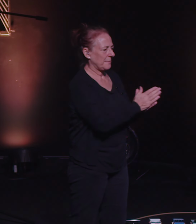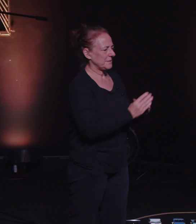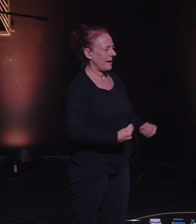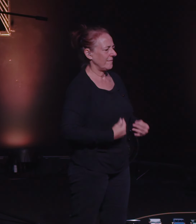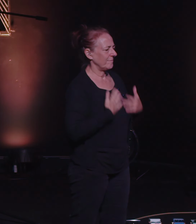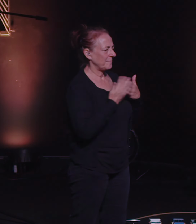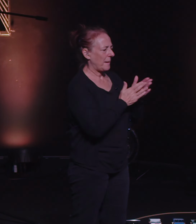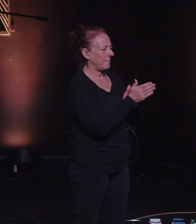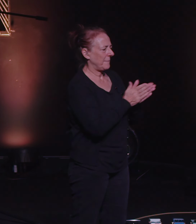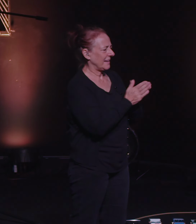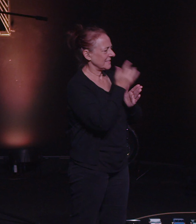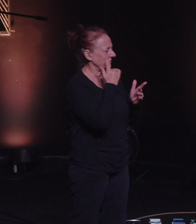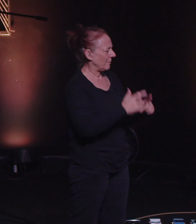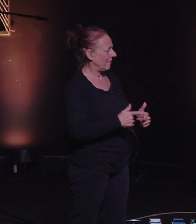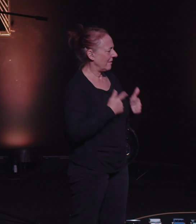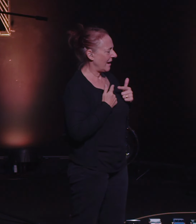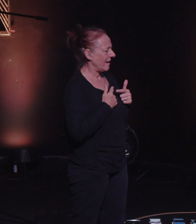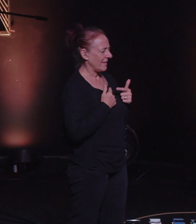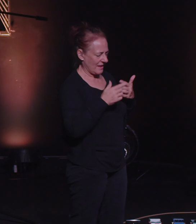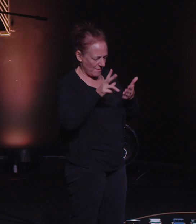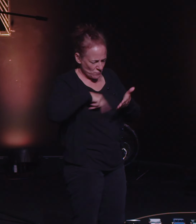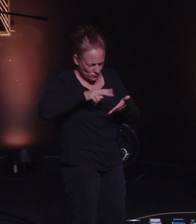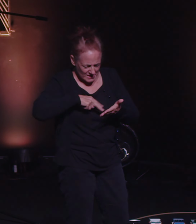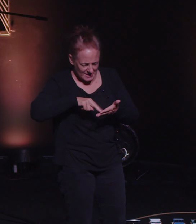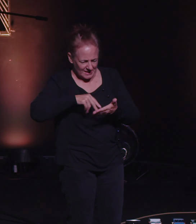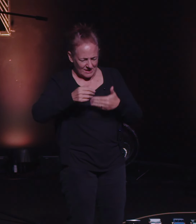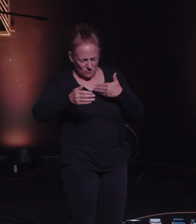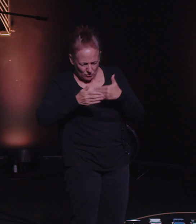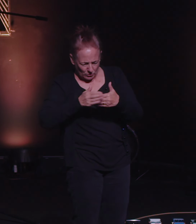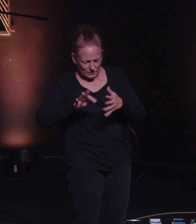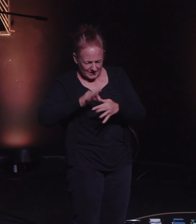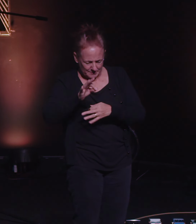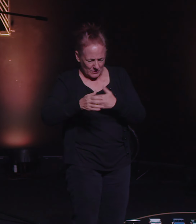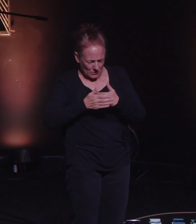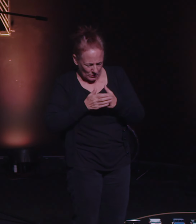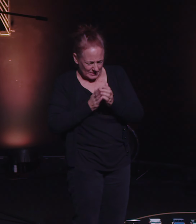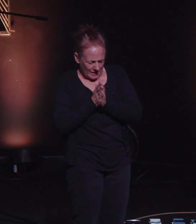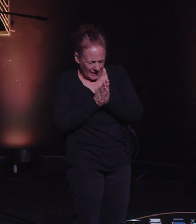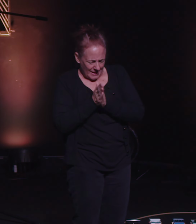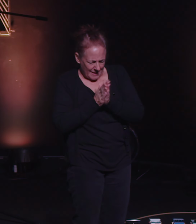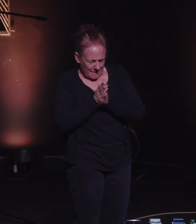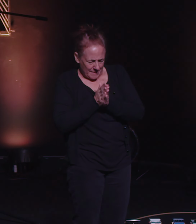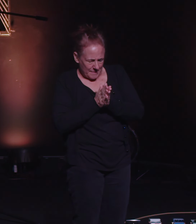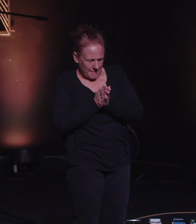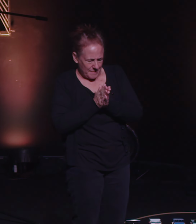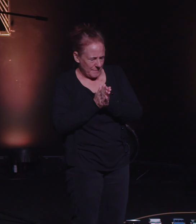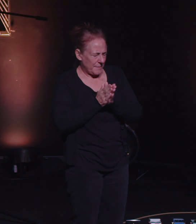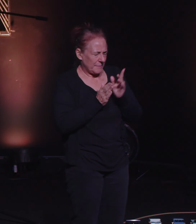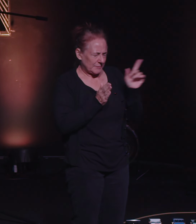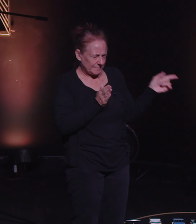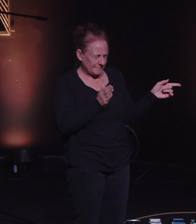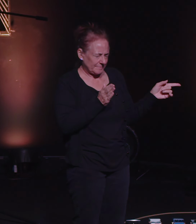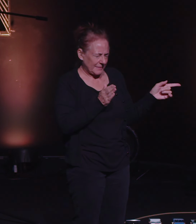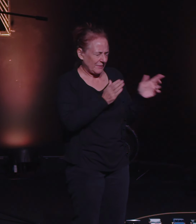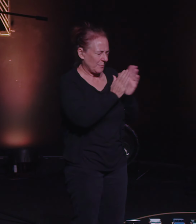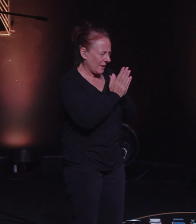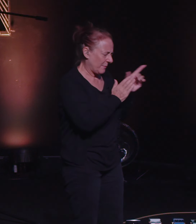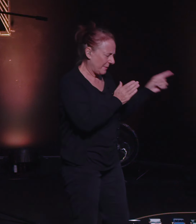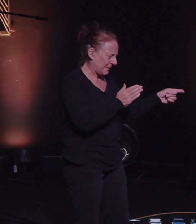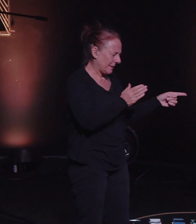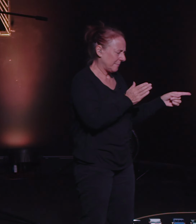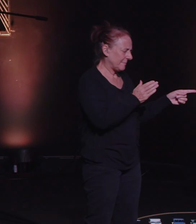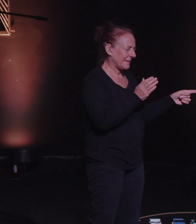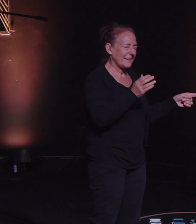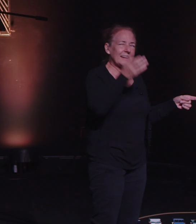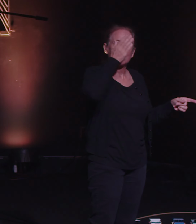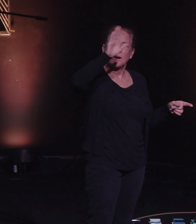And then when I do that, when I'm closer to Jesus, when I'm reading Scripture, when I'm closer to the Spirit, what naturally flows out of me is God's